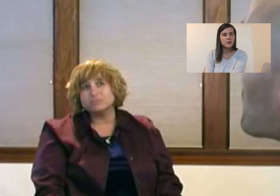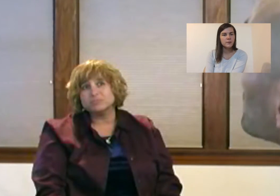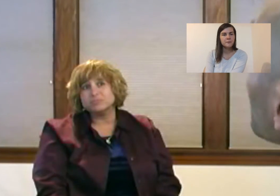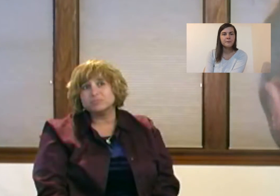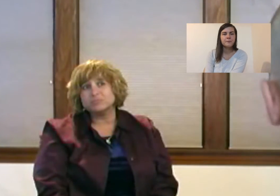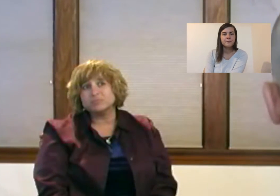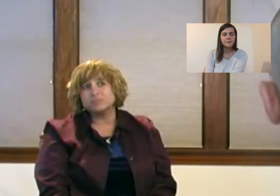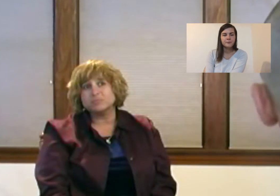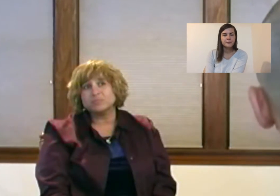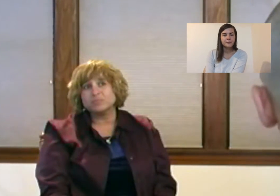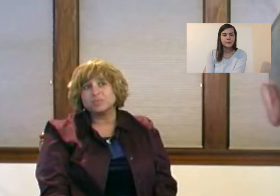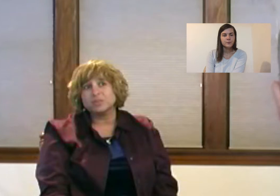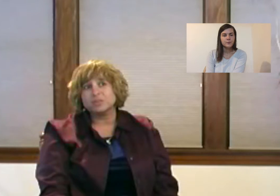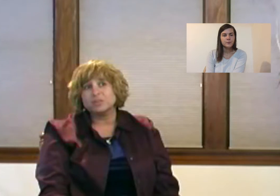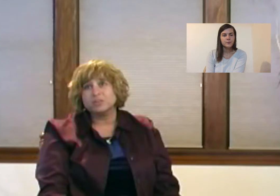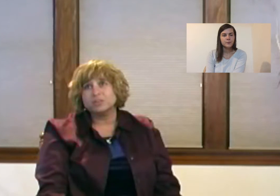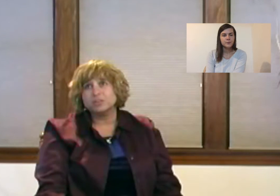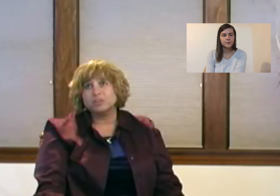computers.